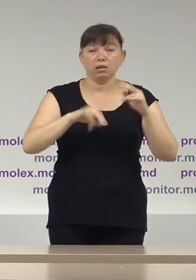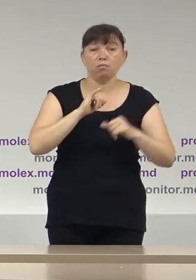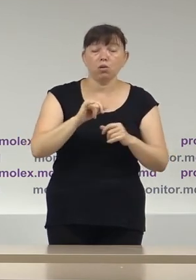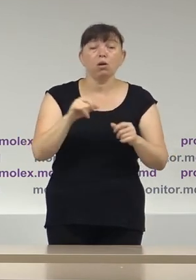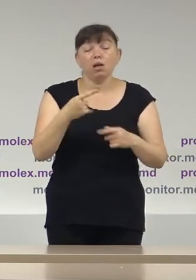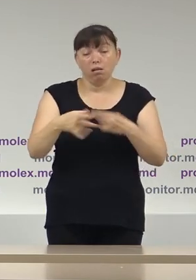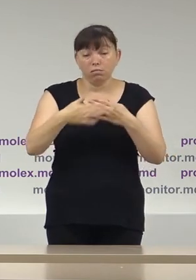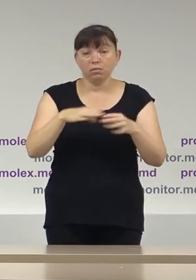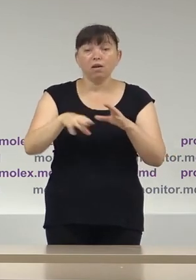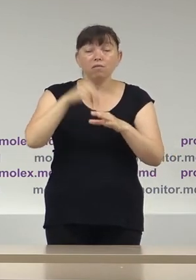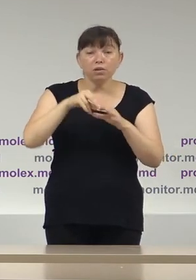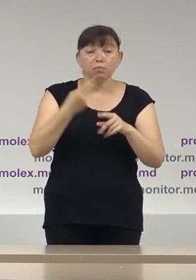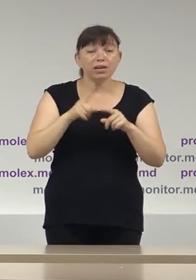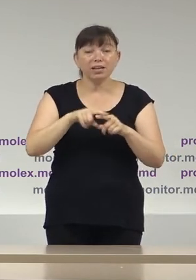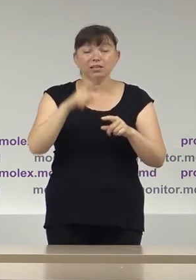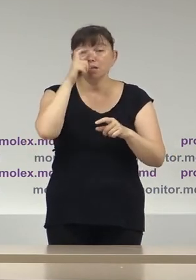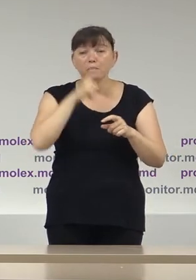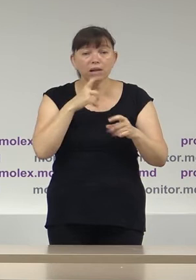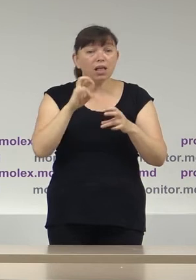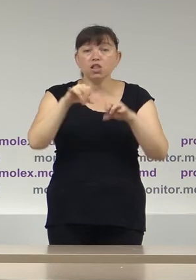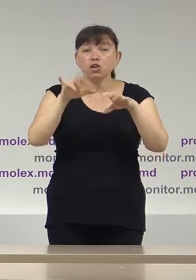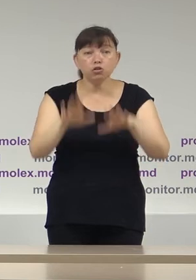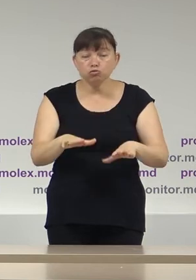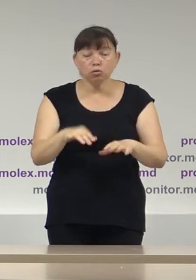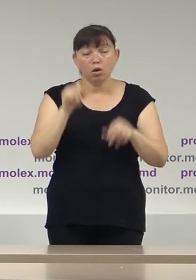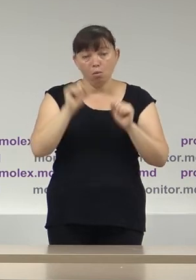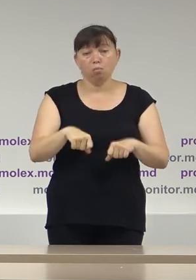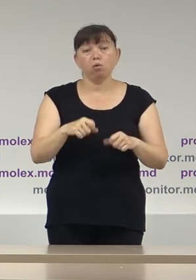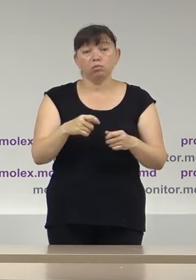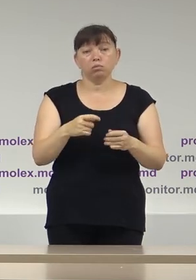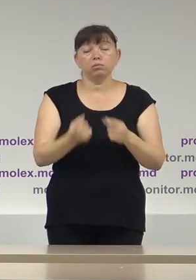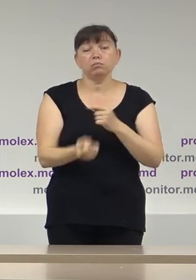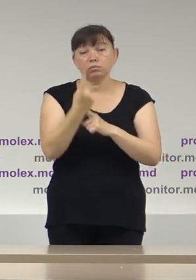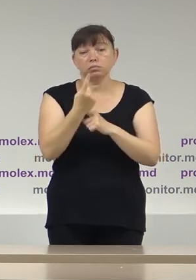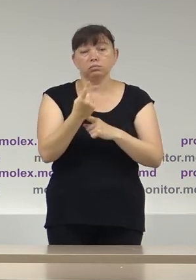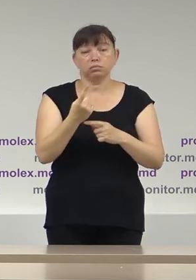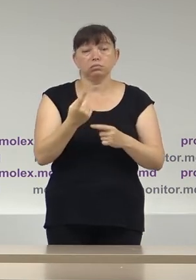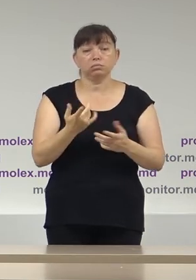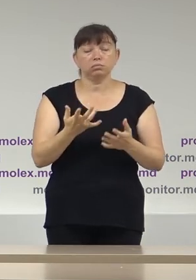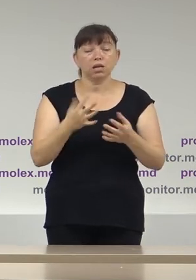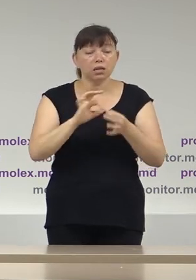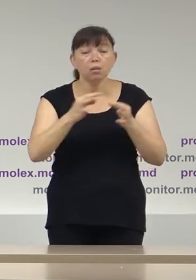and even more than before, because we are close to the election day, and these uncertainties that have not been solved